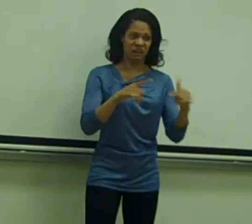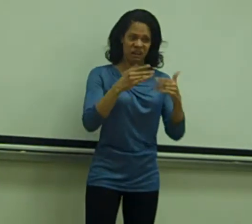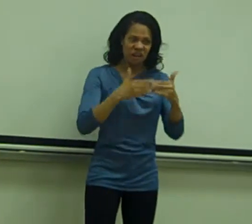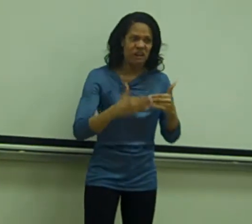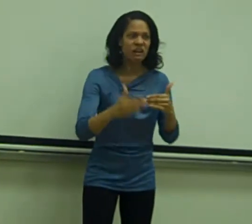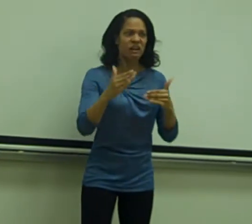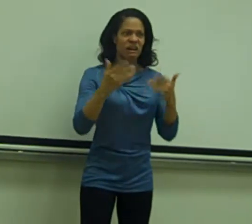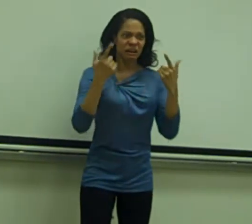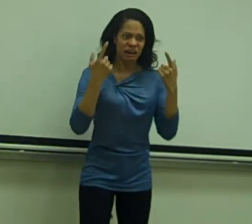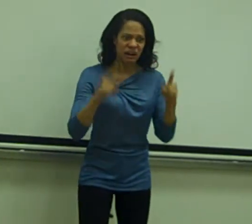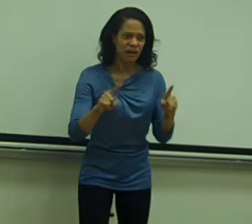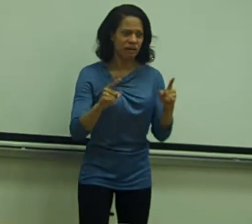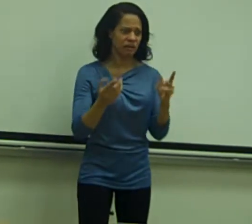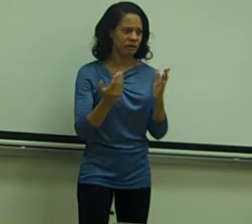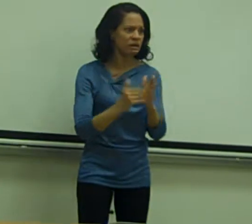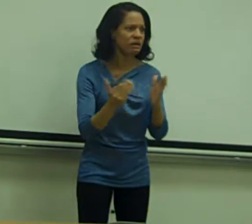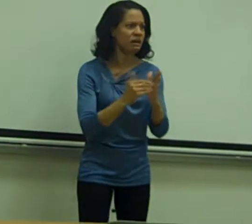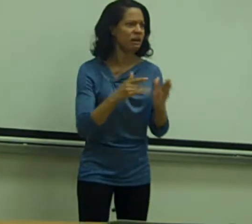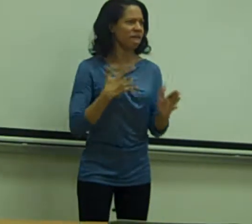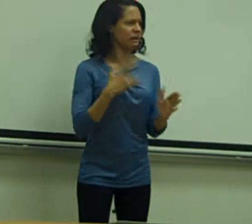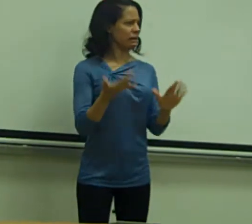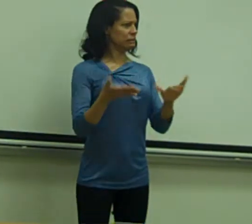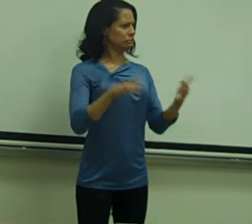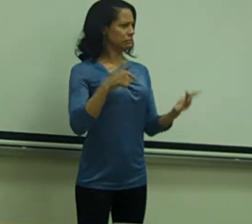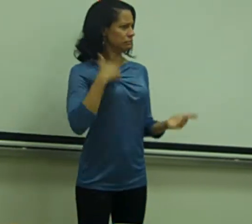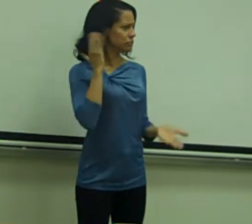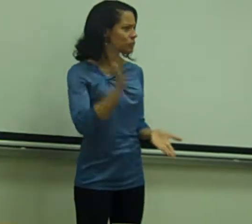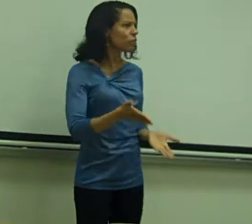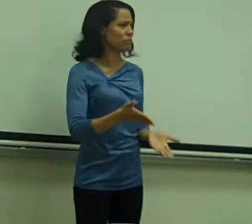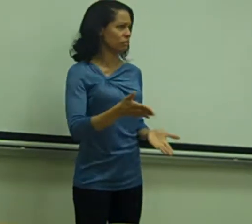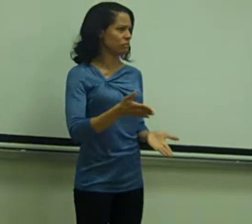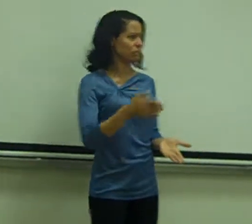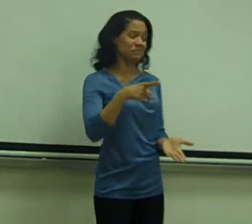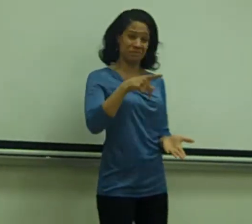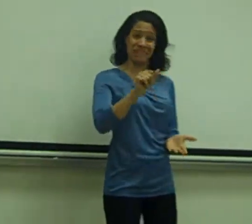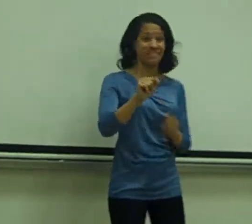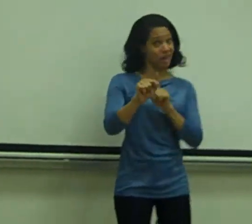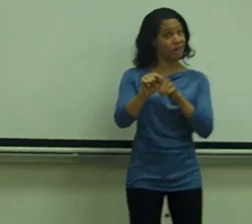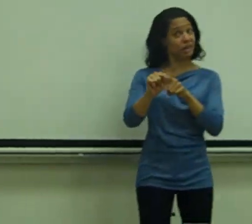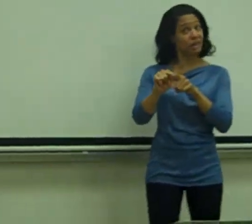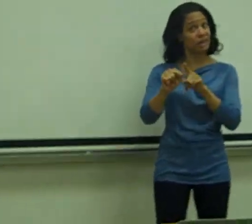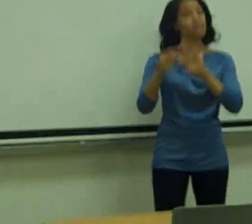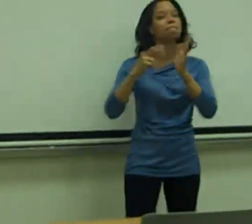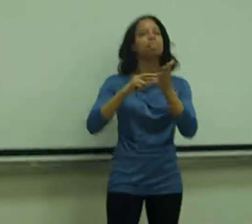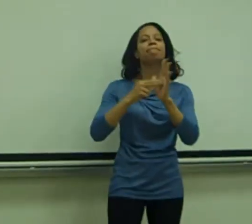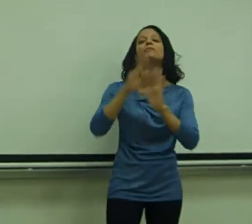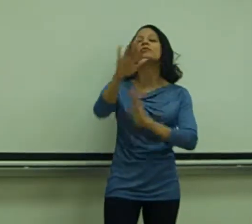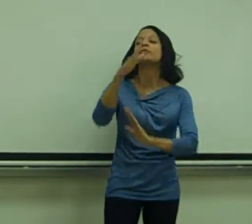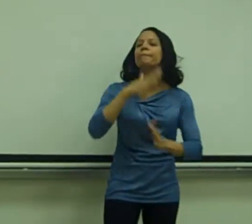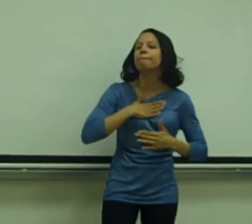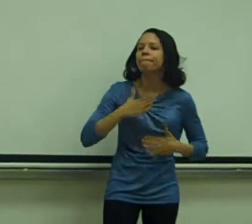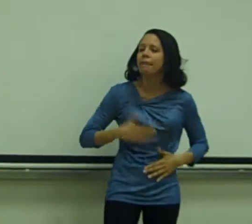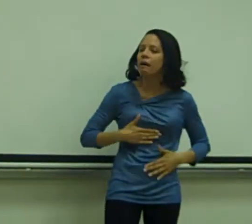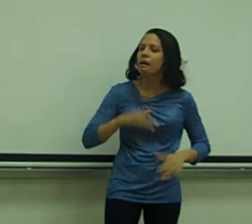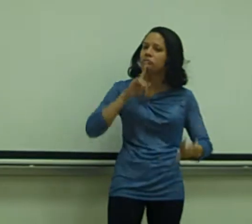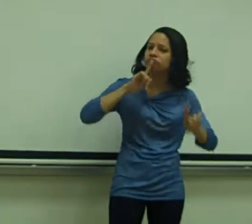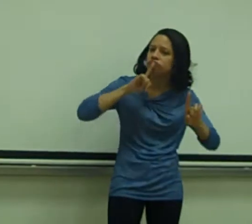to die. And what a panic attack is, it's your body's reaction to something. It's a